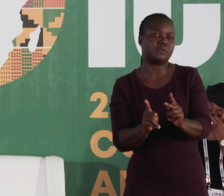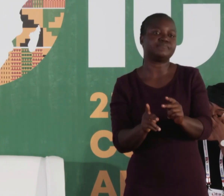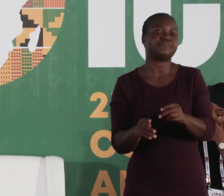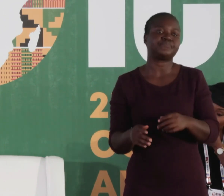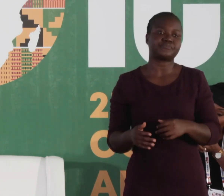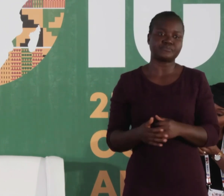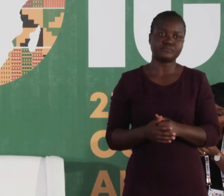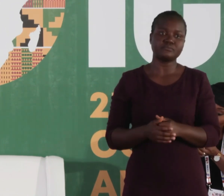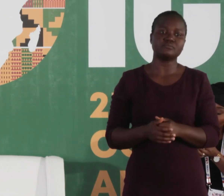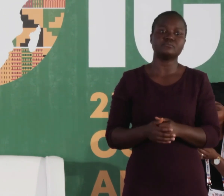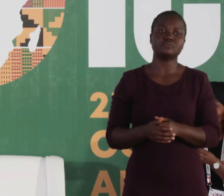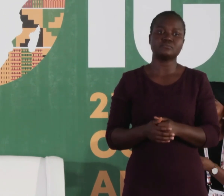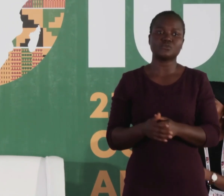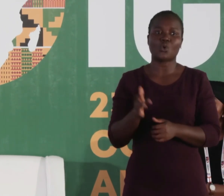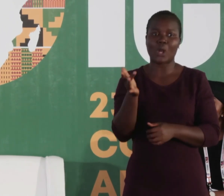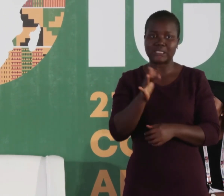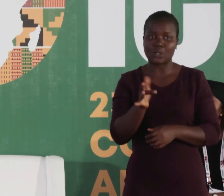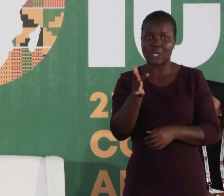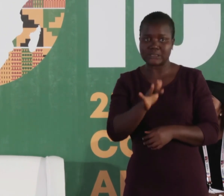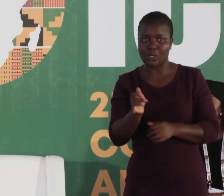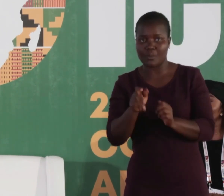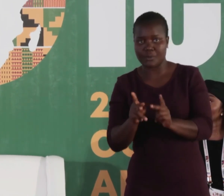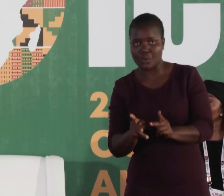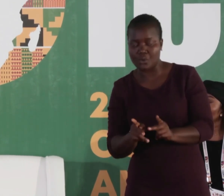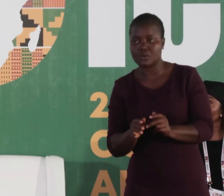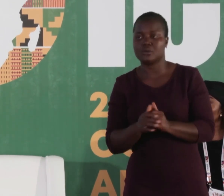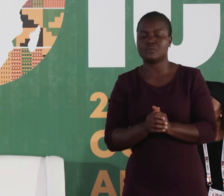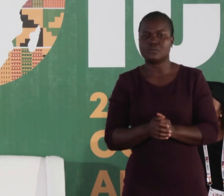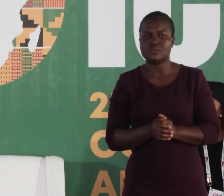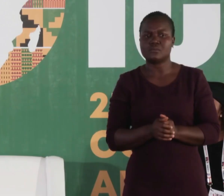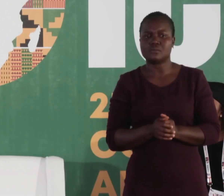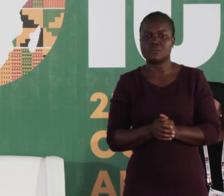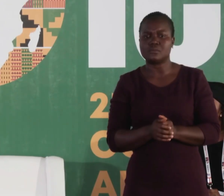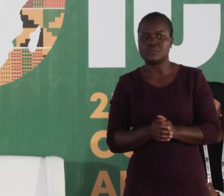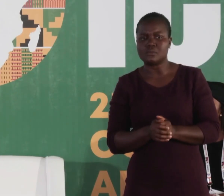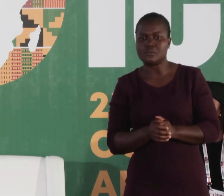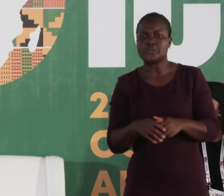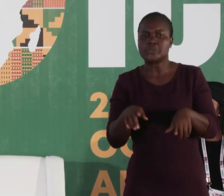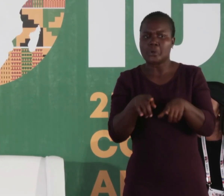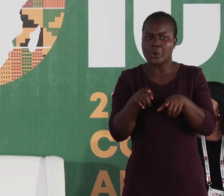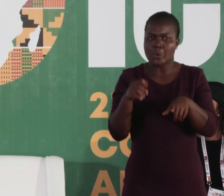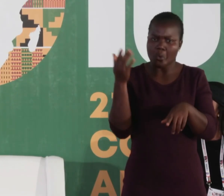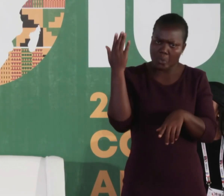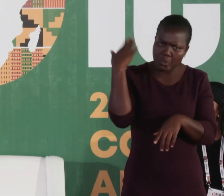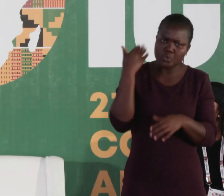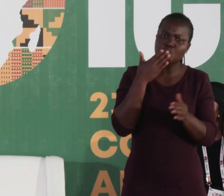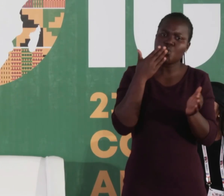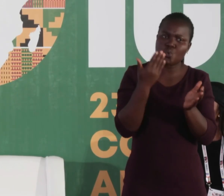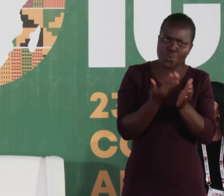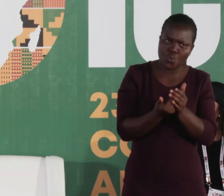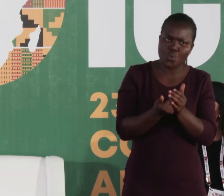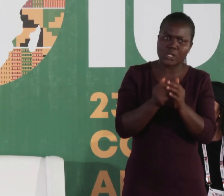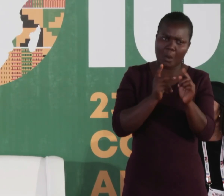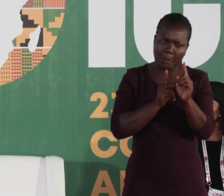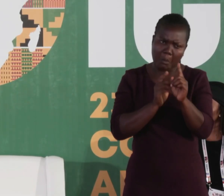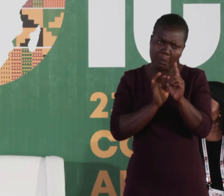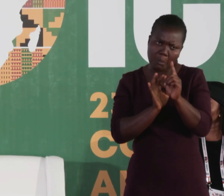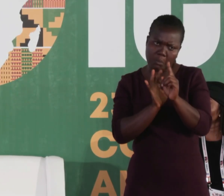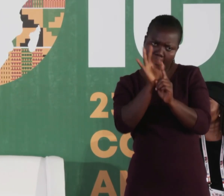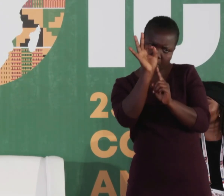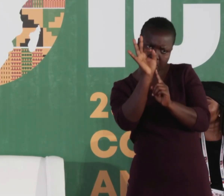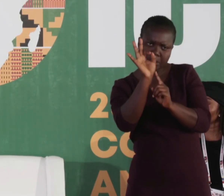particular HIV testing, training, and certification, was a very good professional development on their